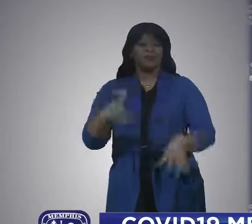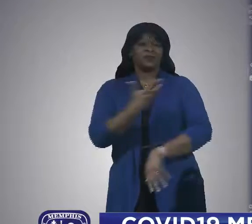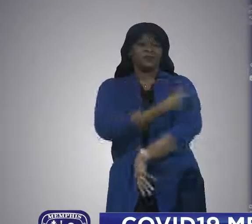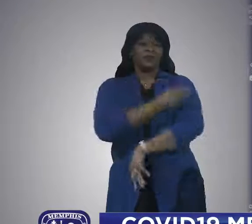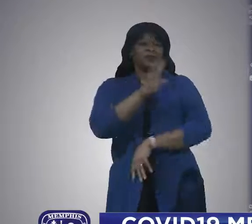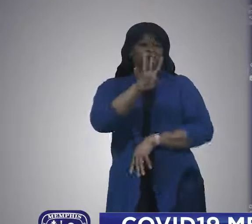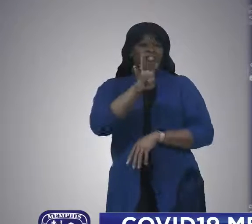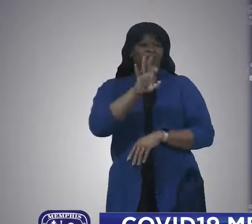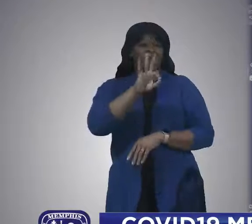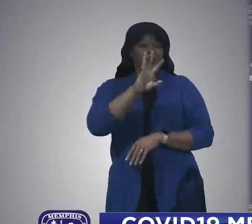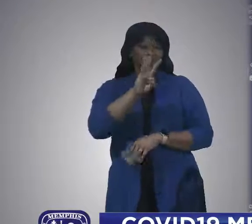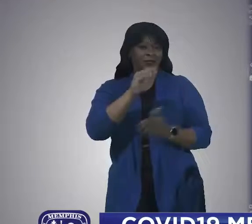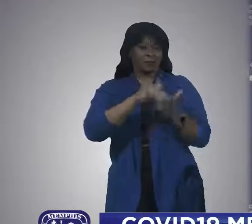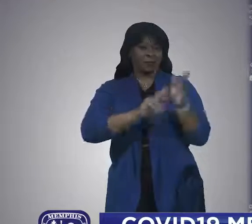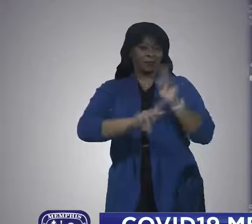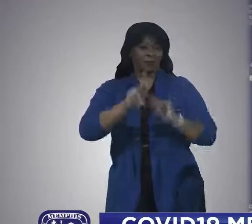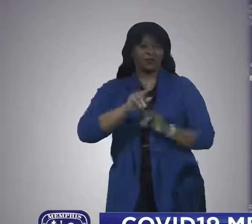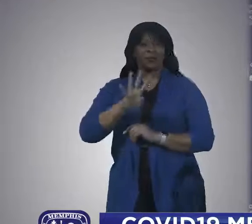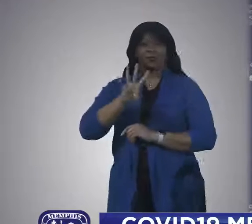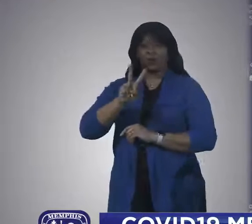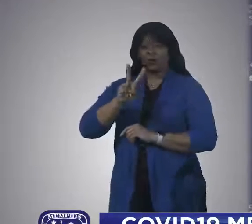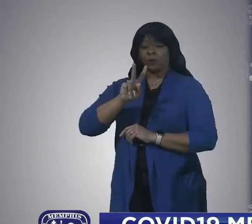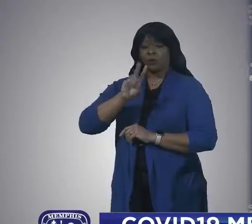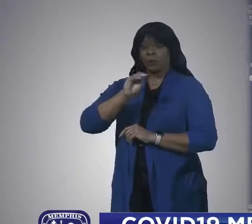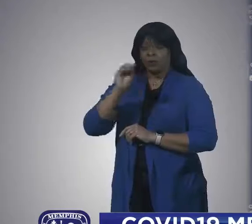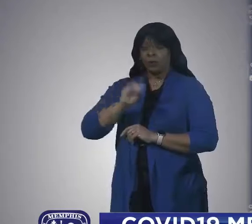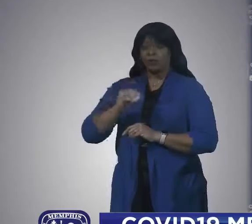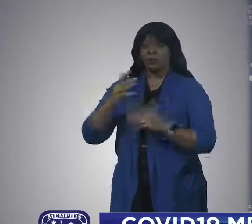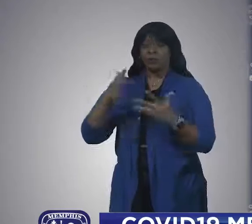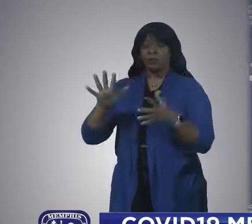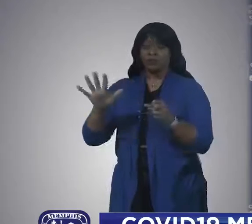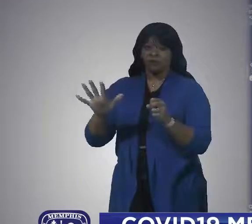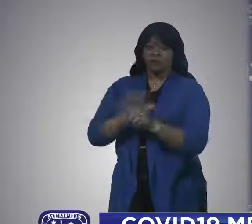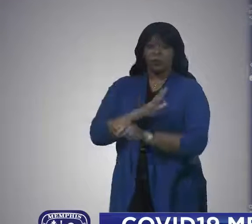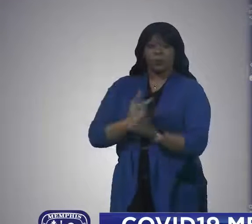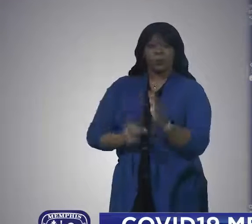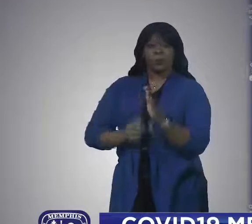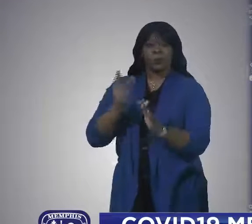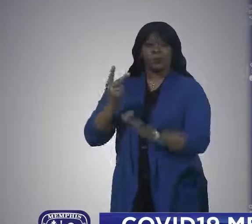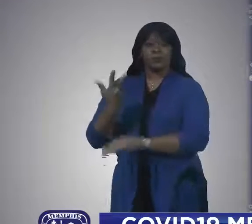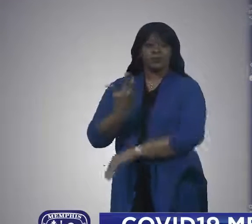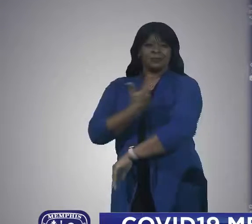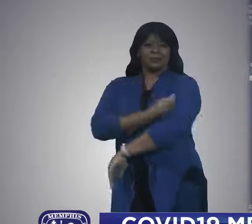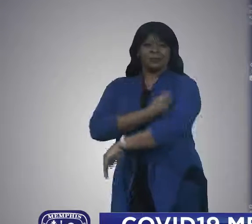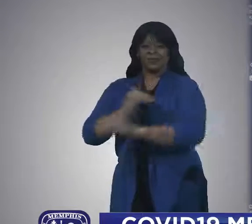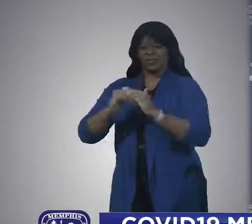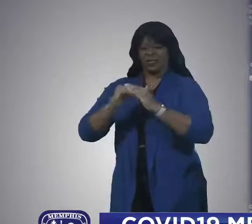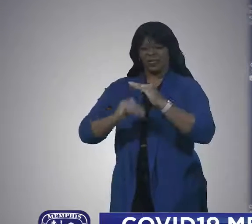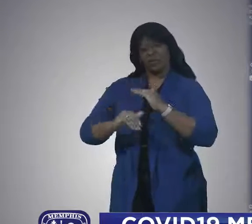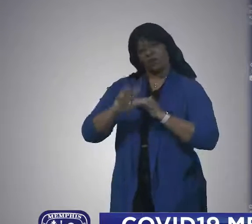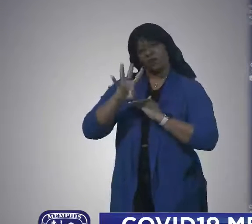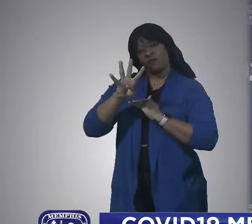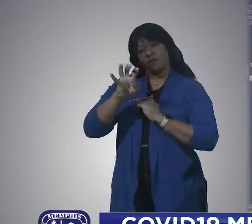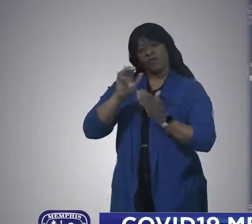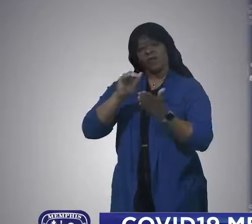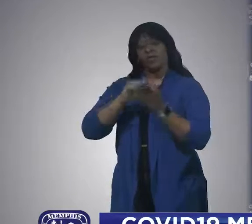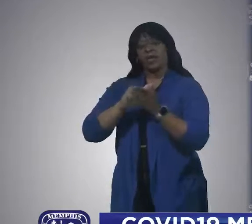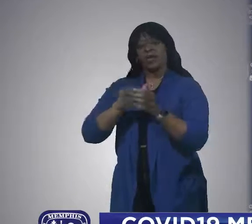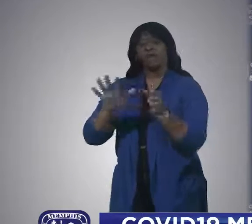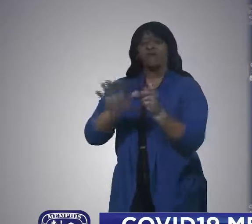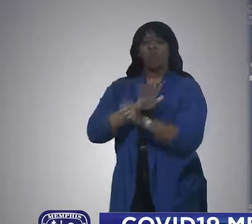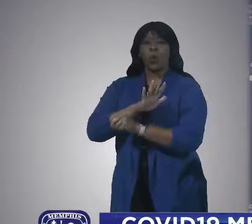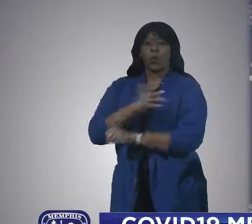people. 42% have received the full vaccination. That's just a few under 400,000 fully vaccinated